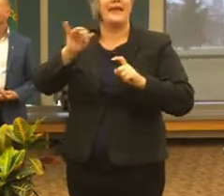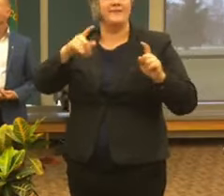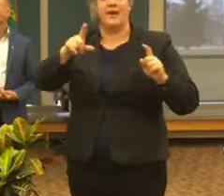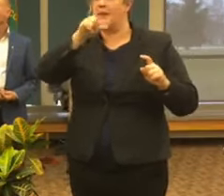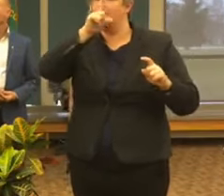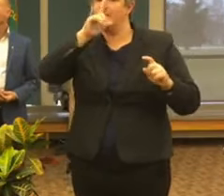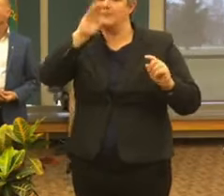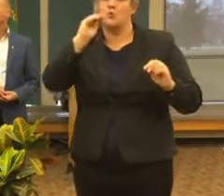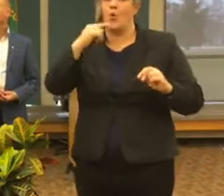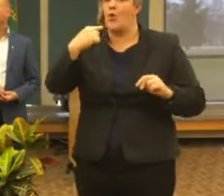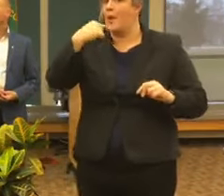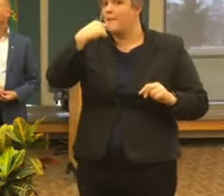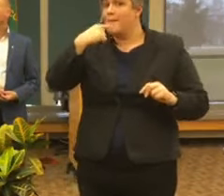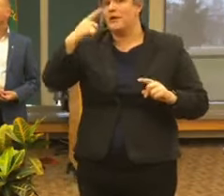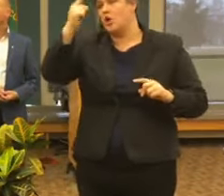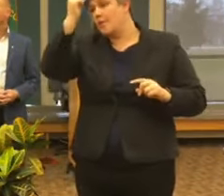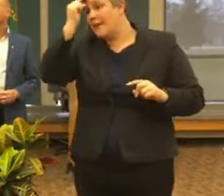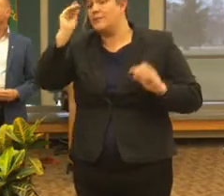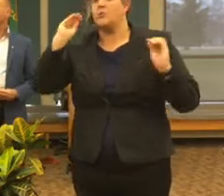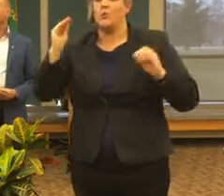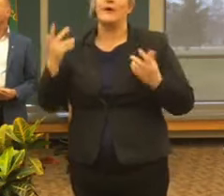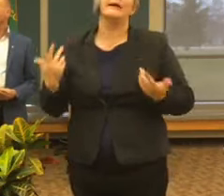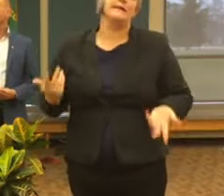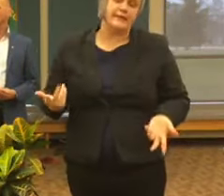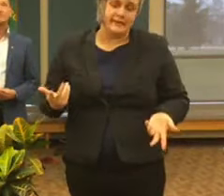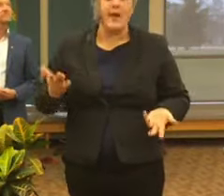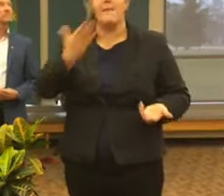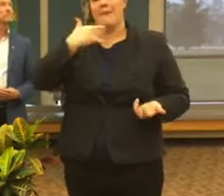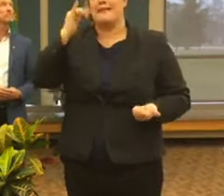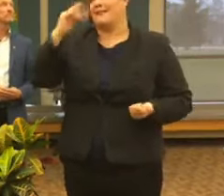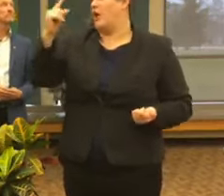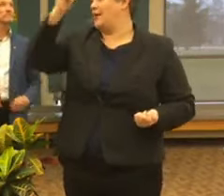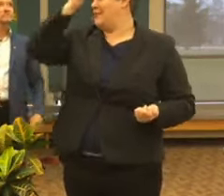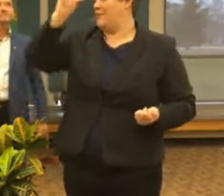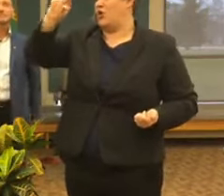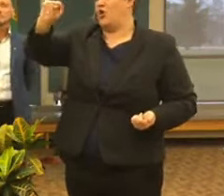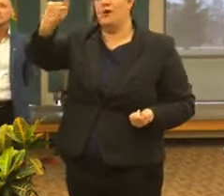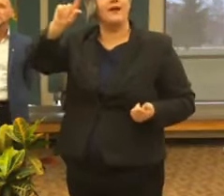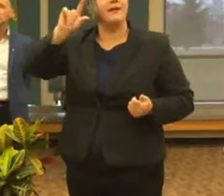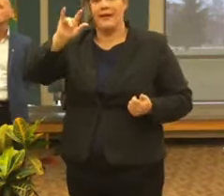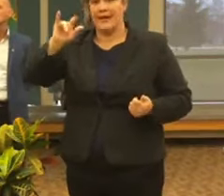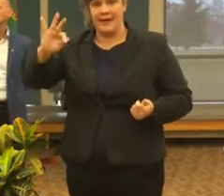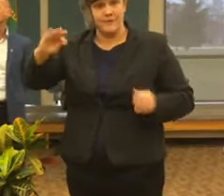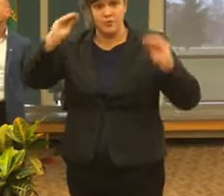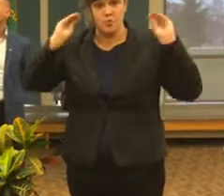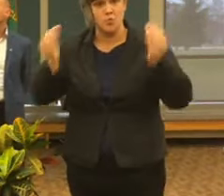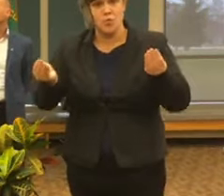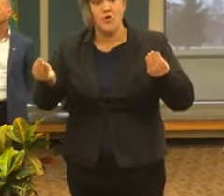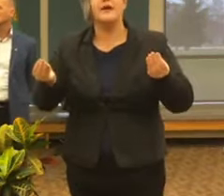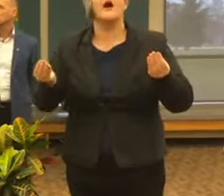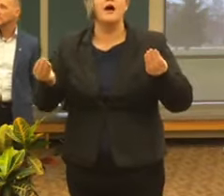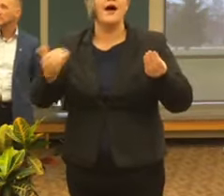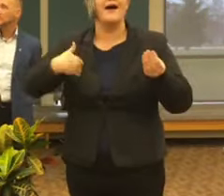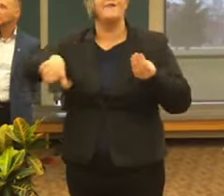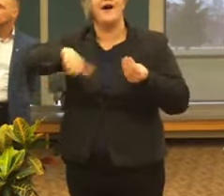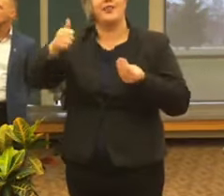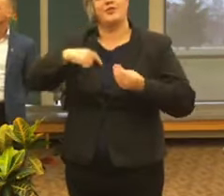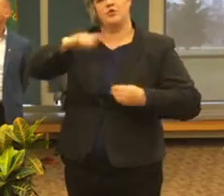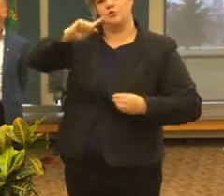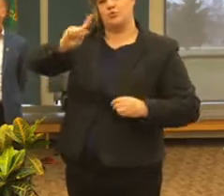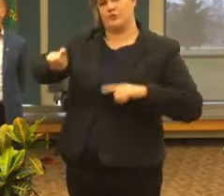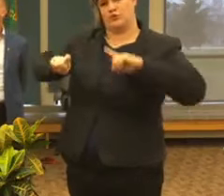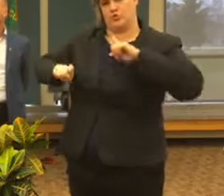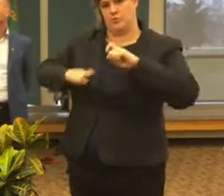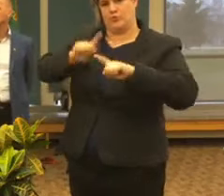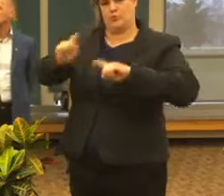that is the best practice. But if you're not able to have a thermometer, you don't have one on hand, there are other questions that you can